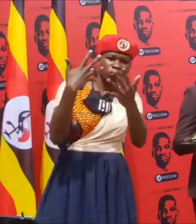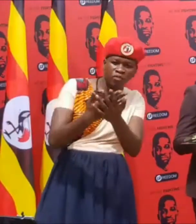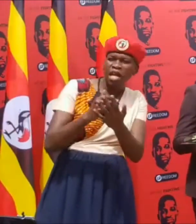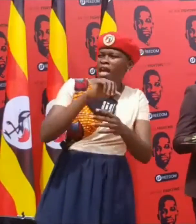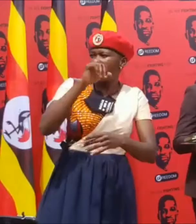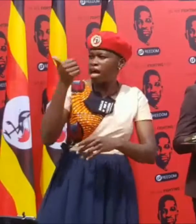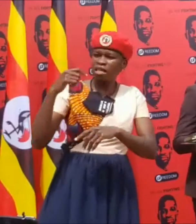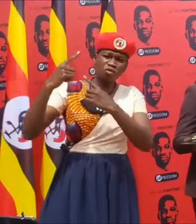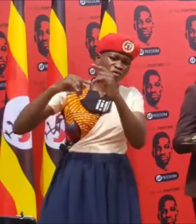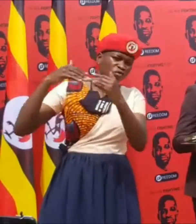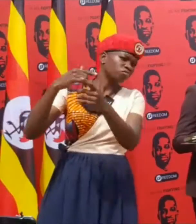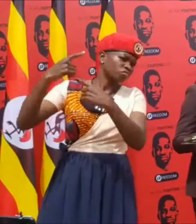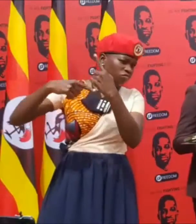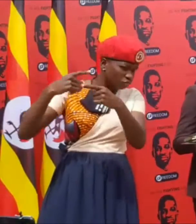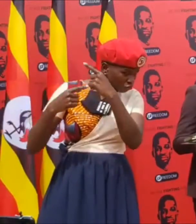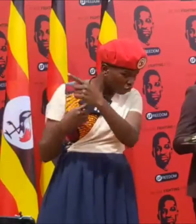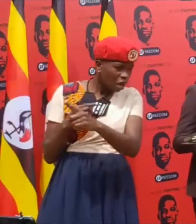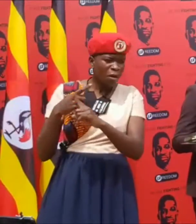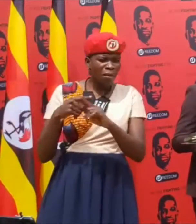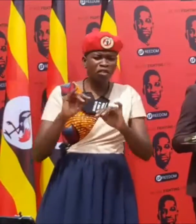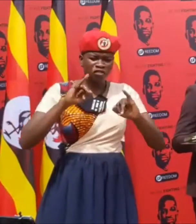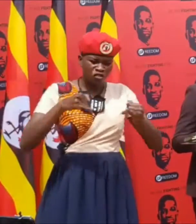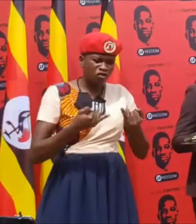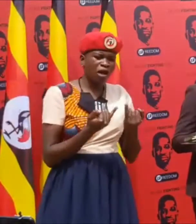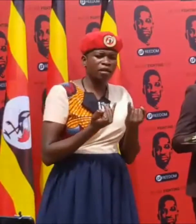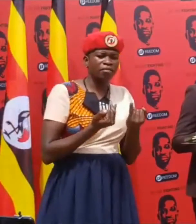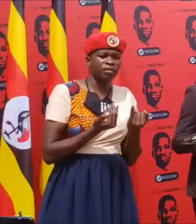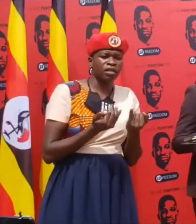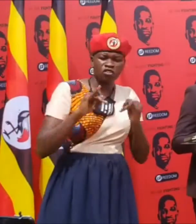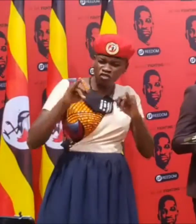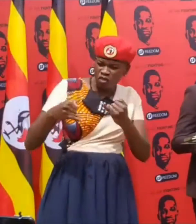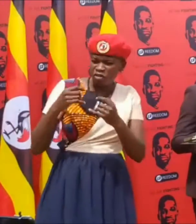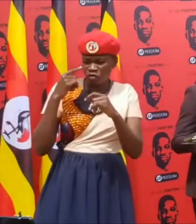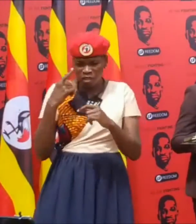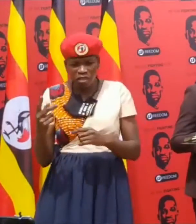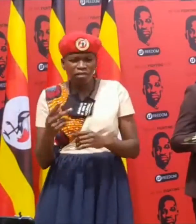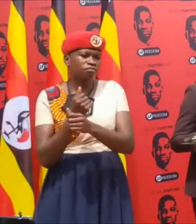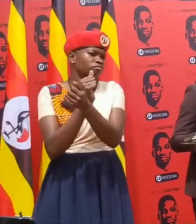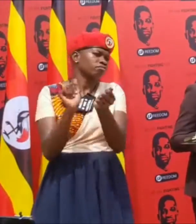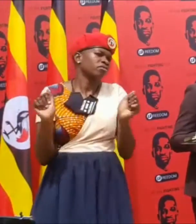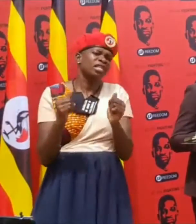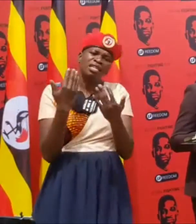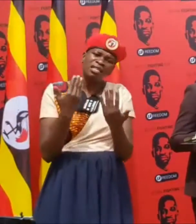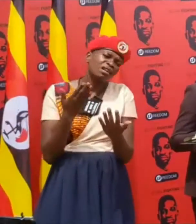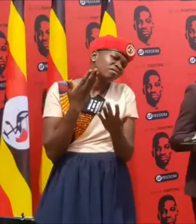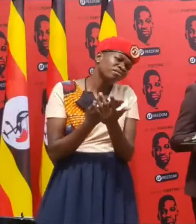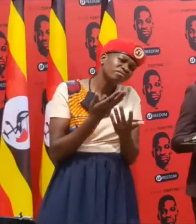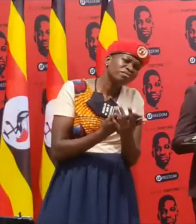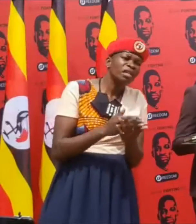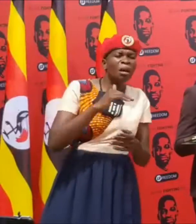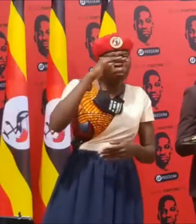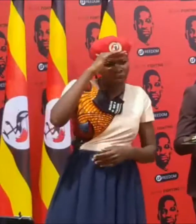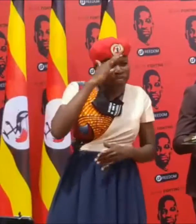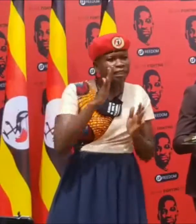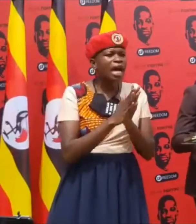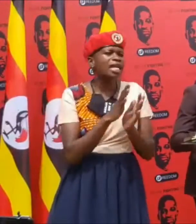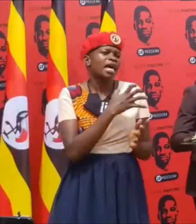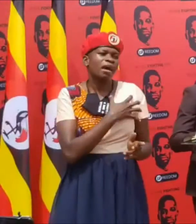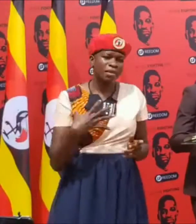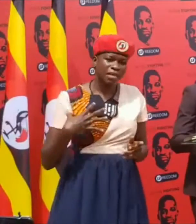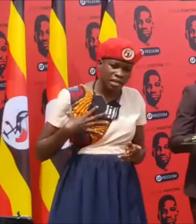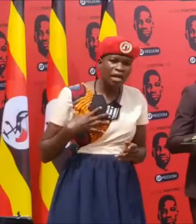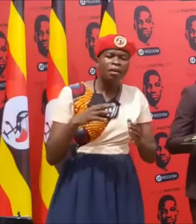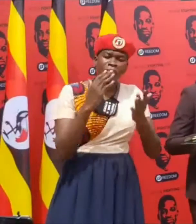doing everything possible to make sure that they do come out. But our call to police and the army is, look, being a supporter of